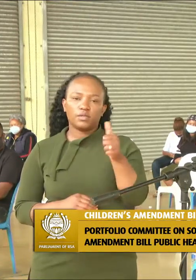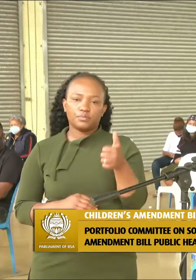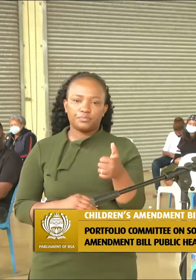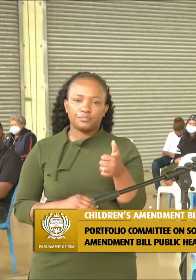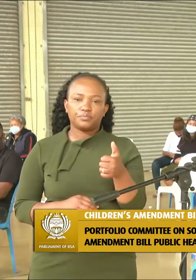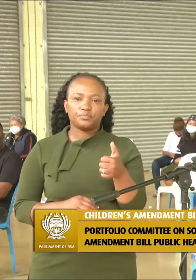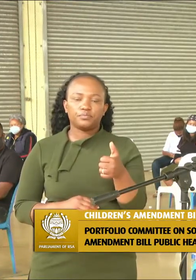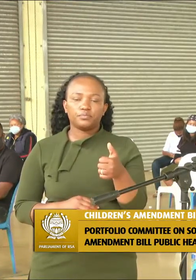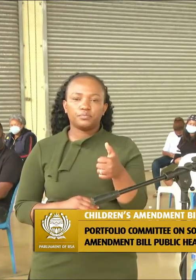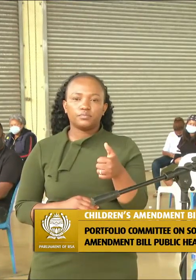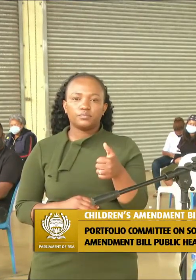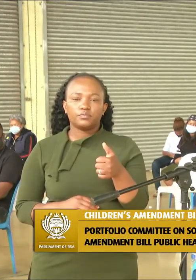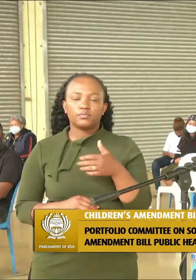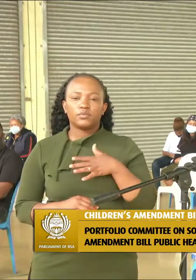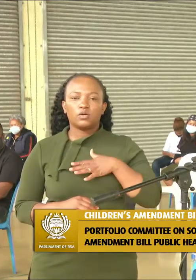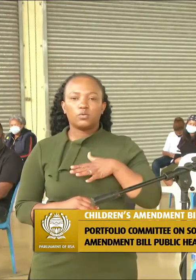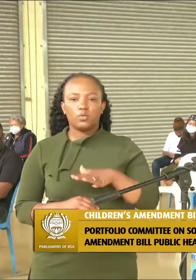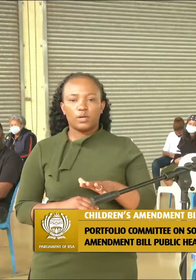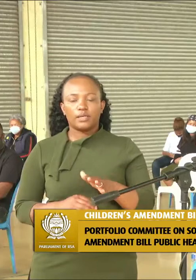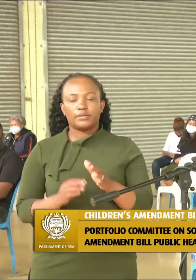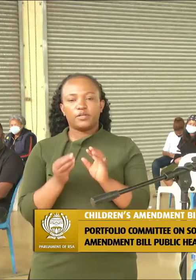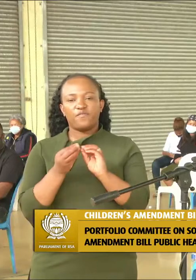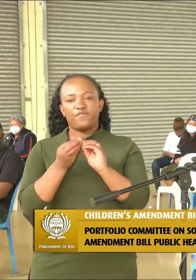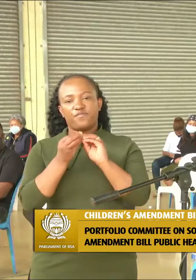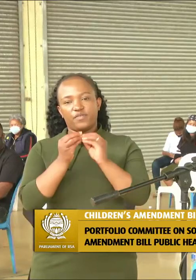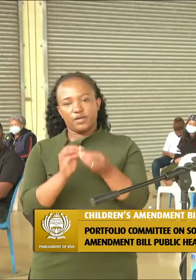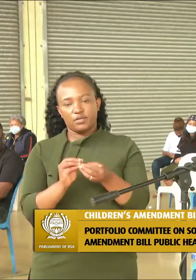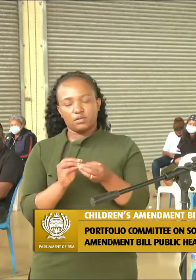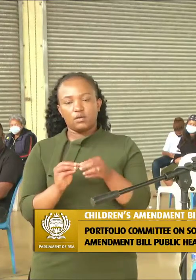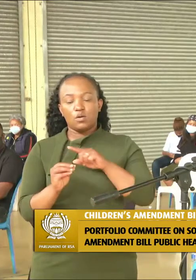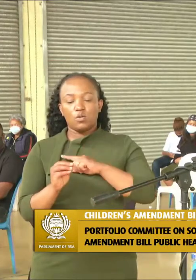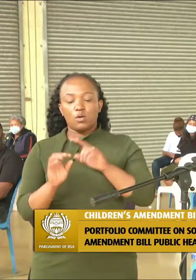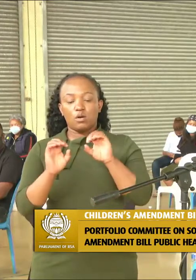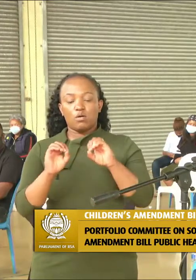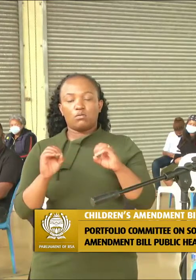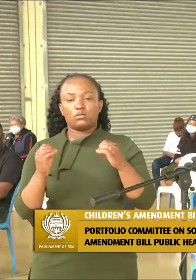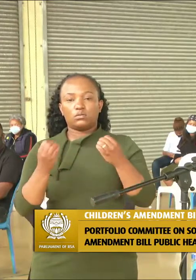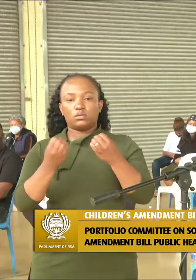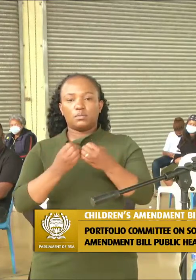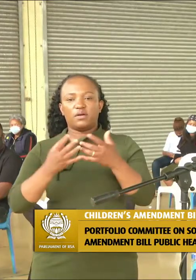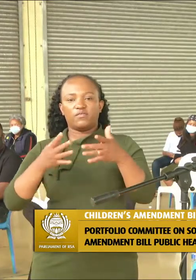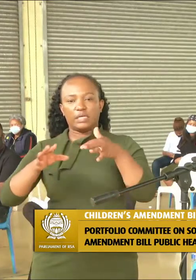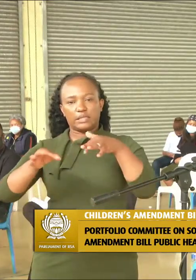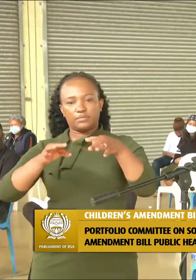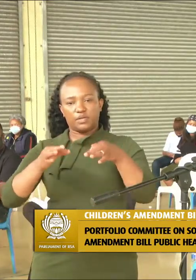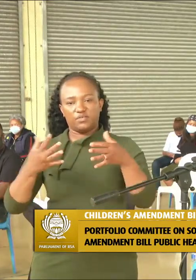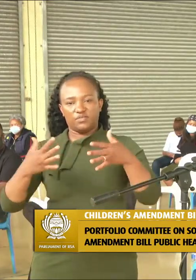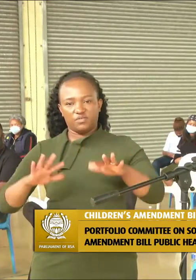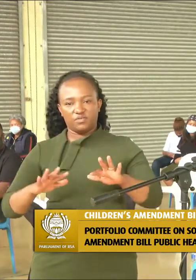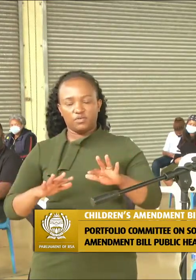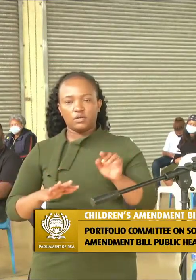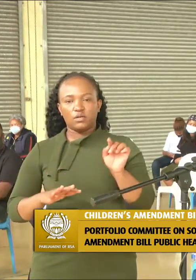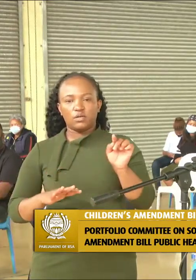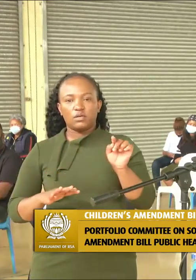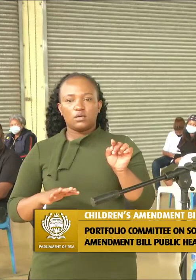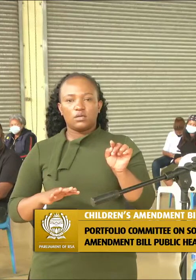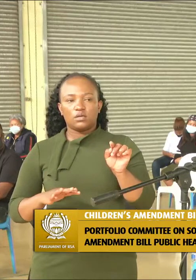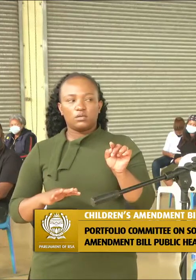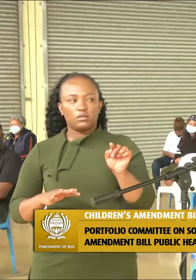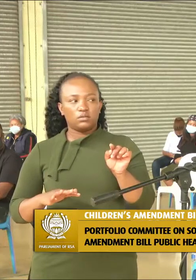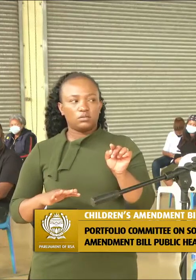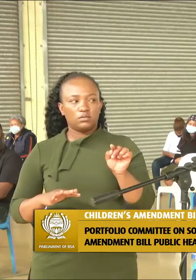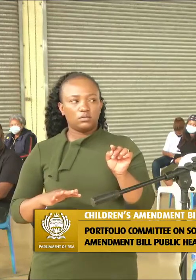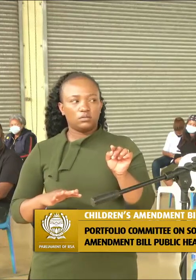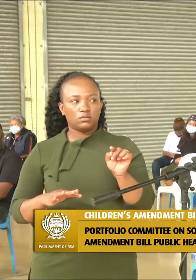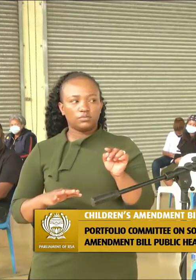esifisa ukuthi silungiselele kona ngoba lama organizations ebengikhuluma ngawo azinye inhlanga kusuke